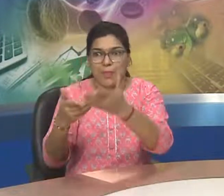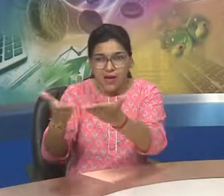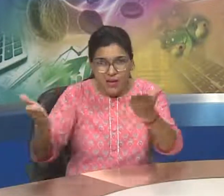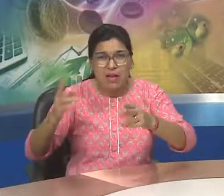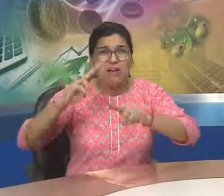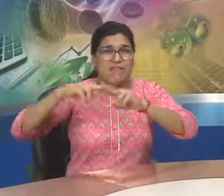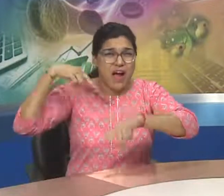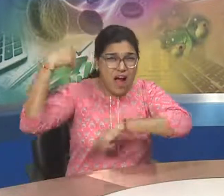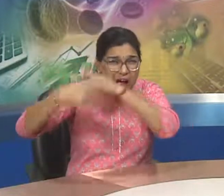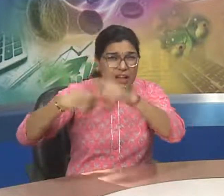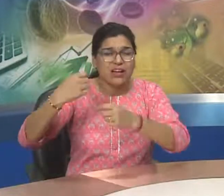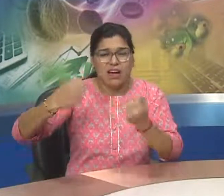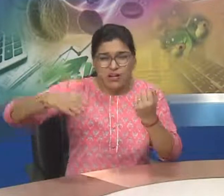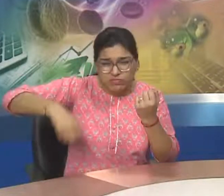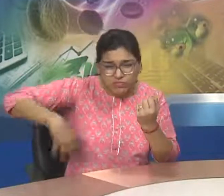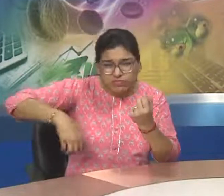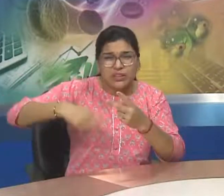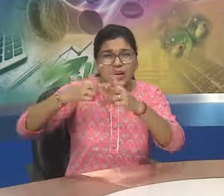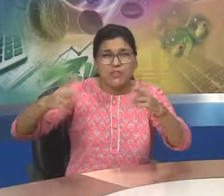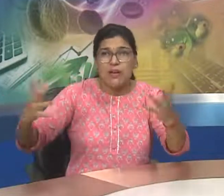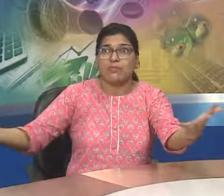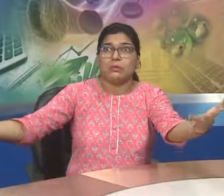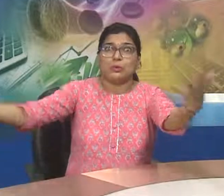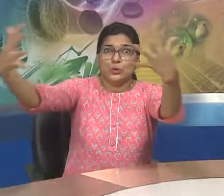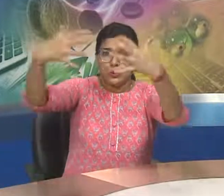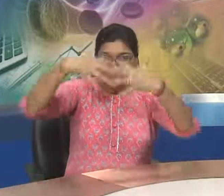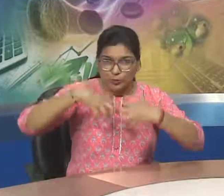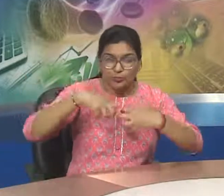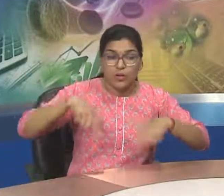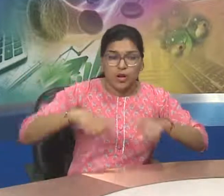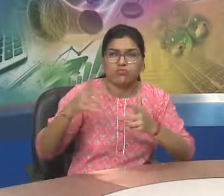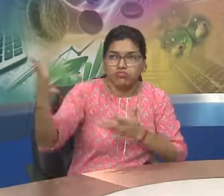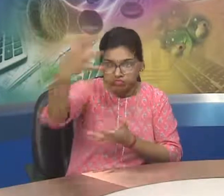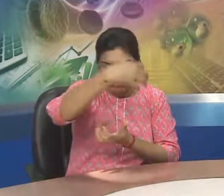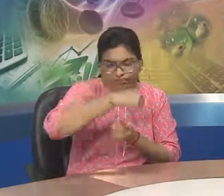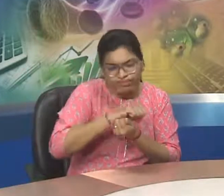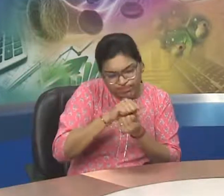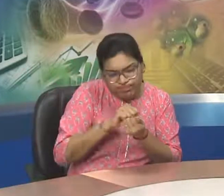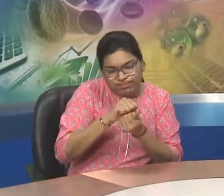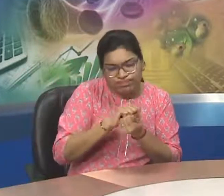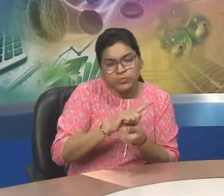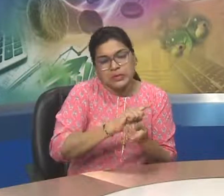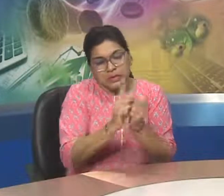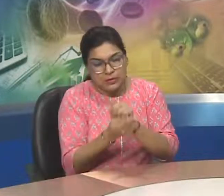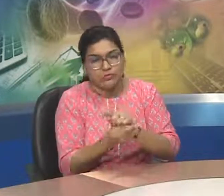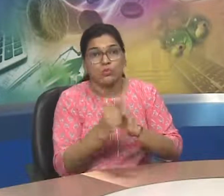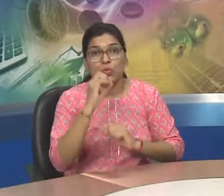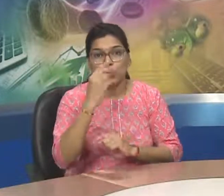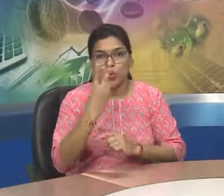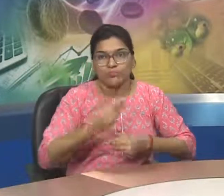Second point, these green plants went on producing